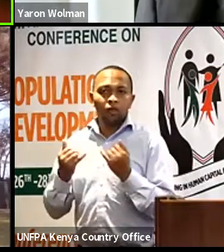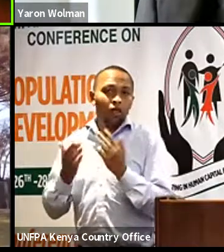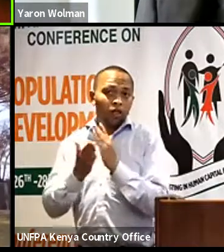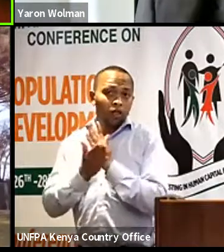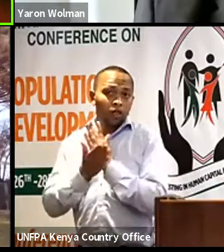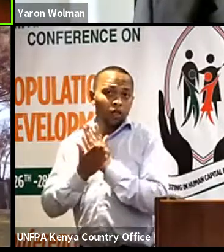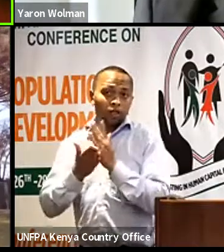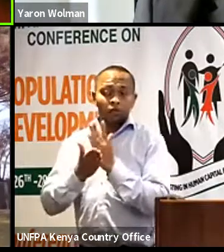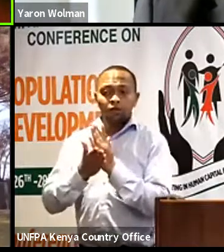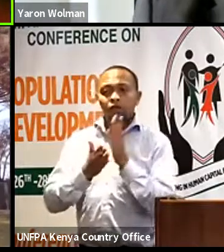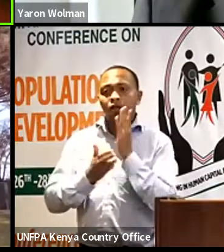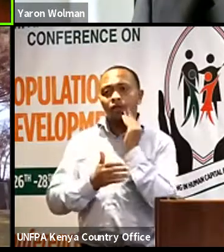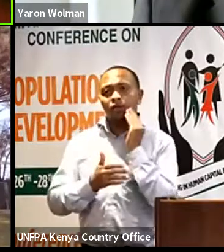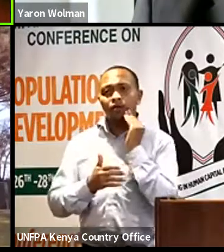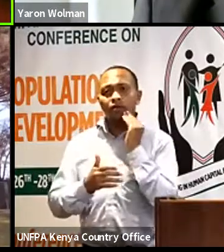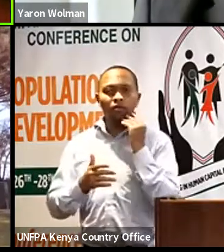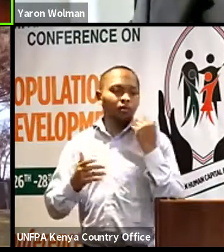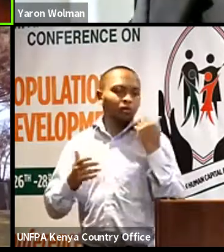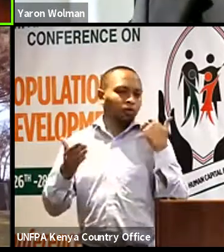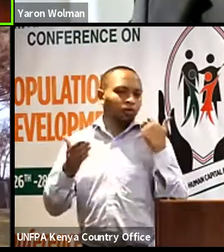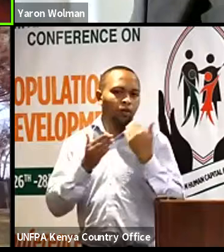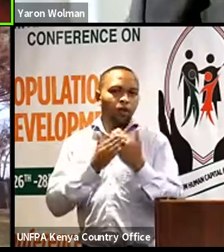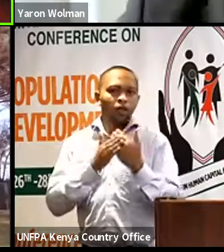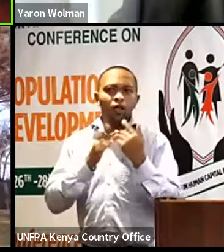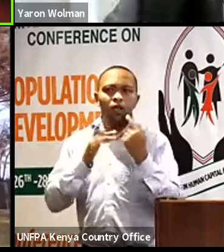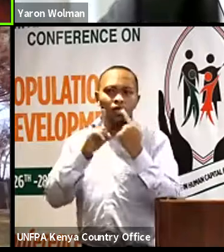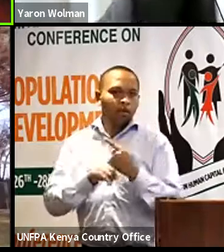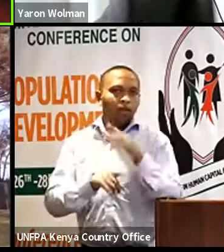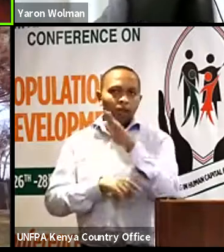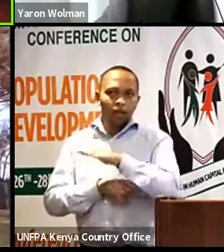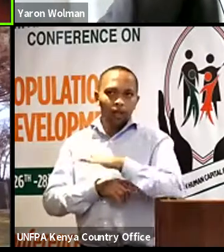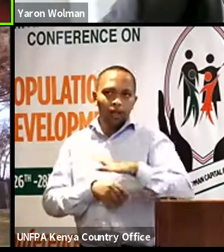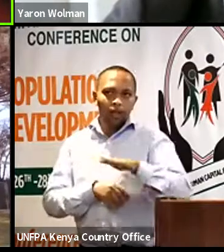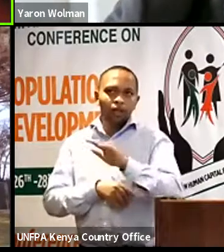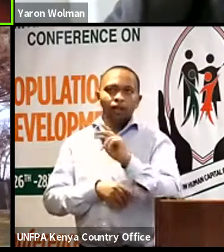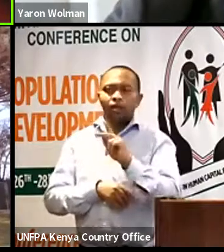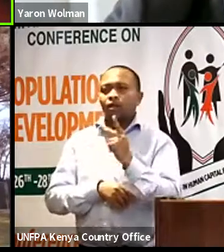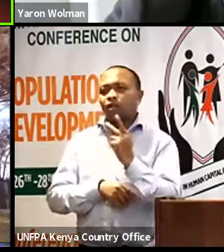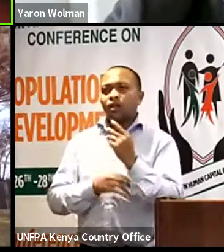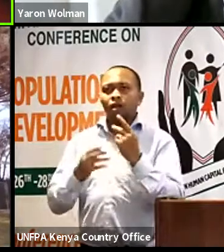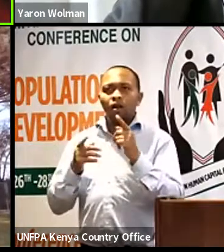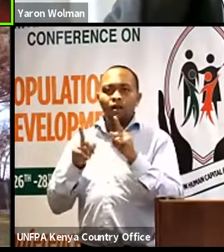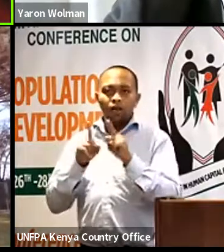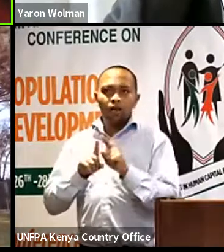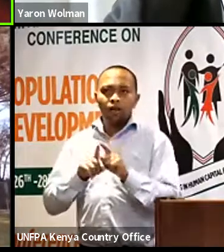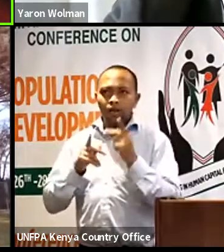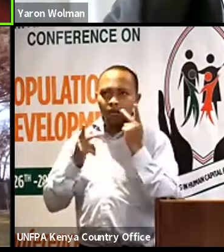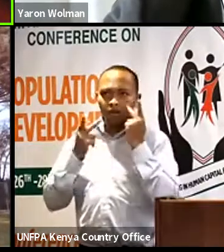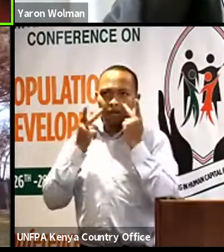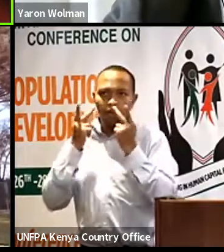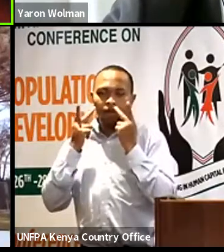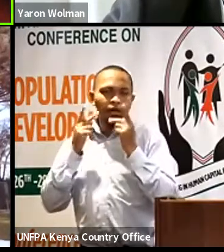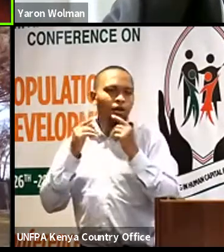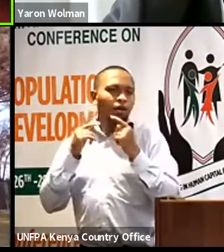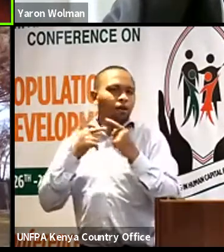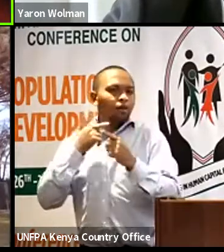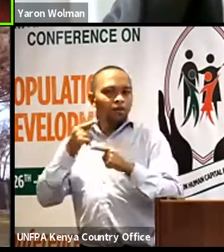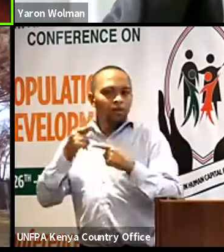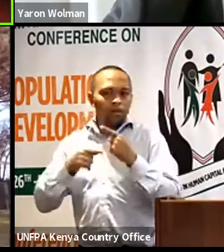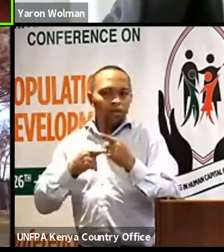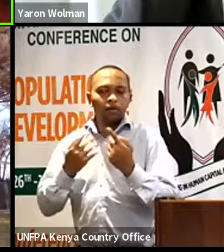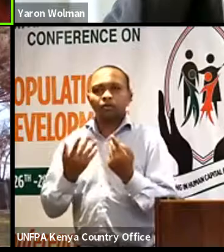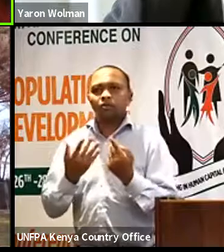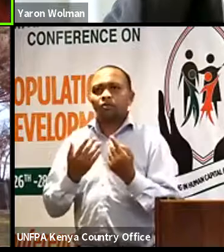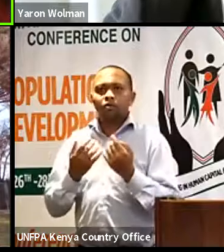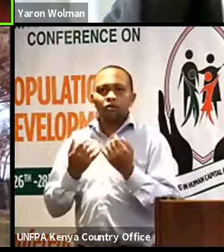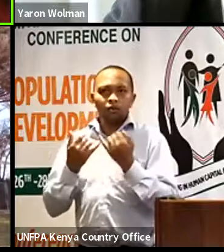experiences from various parts of the country and to see what is really going on. We'll particularly be looking at stunting,